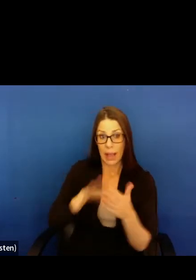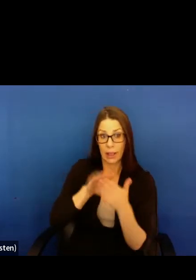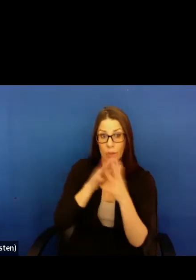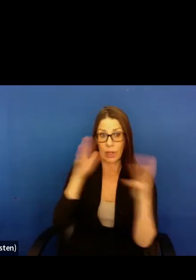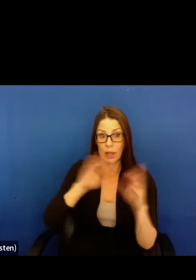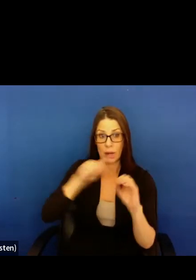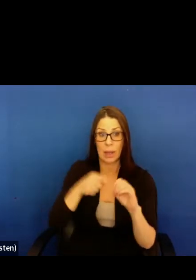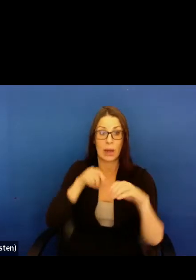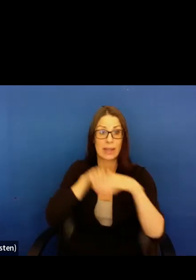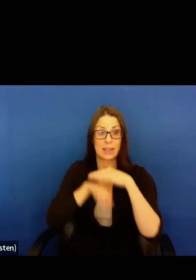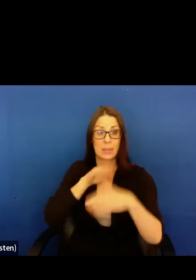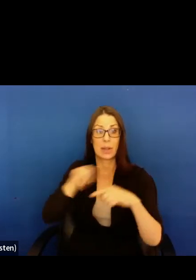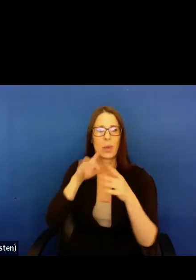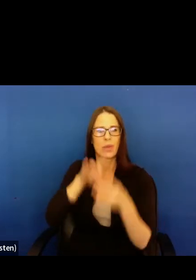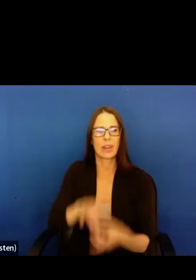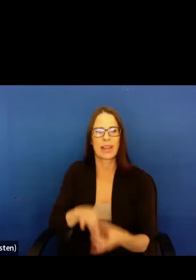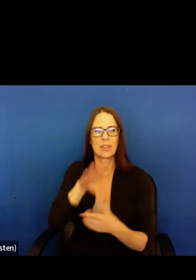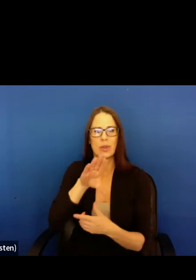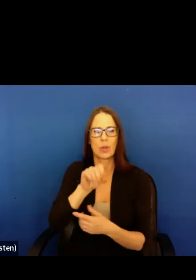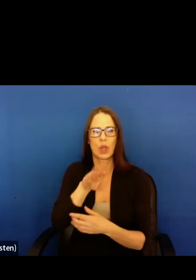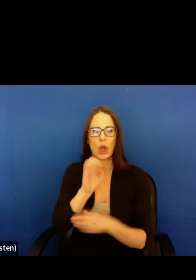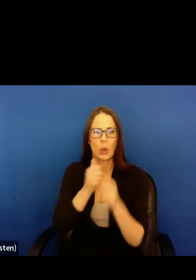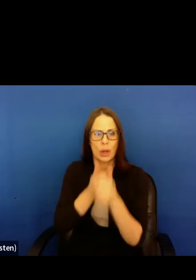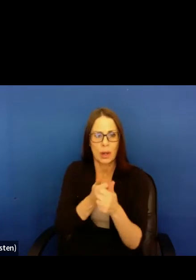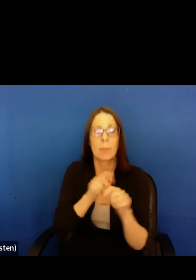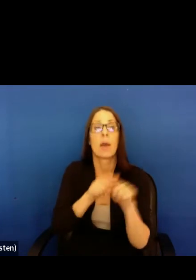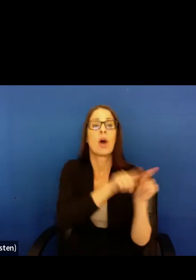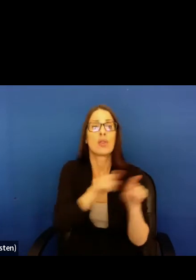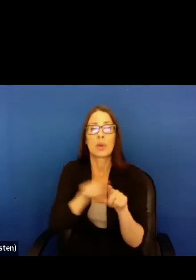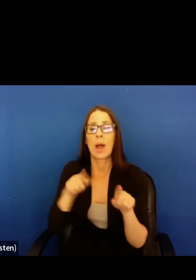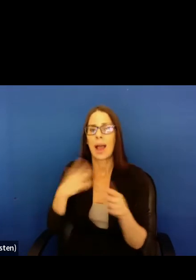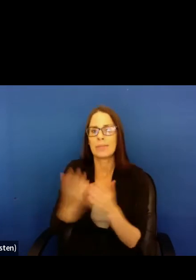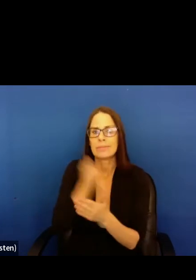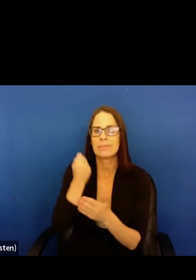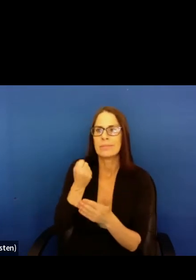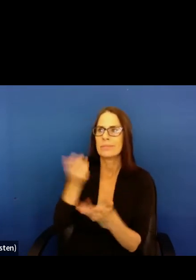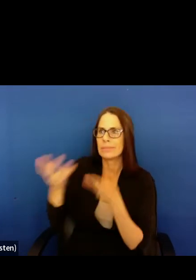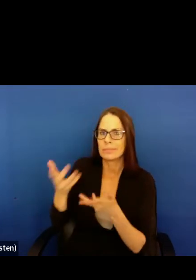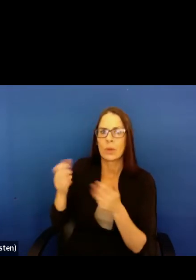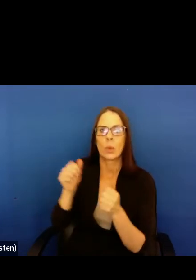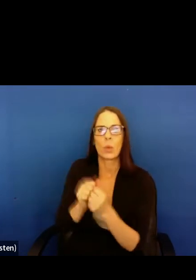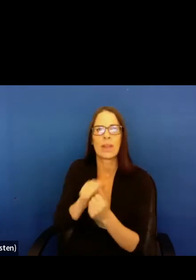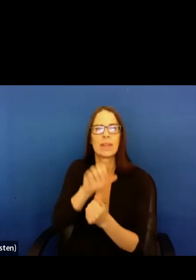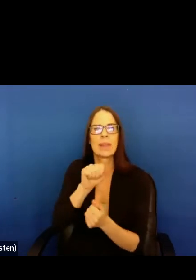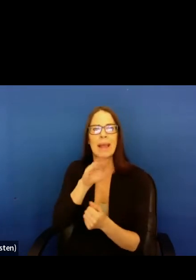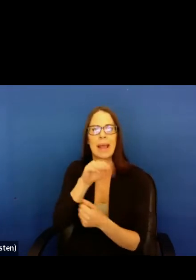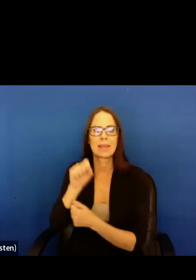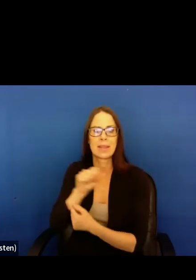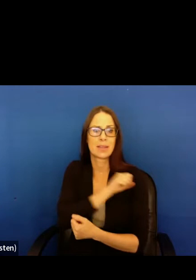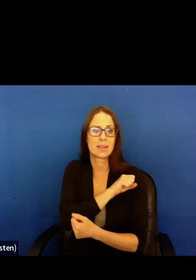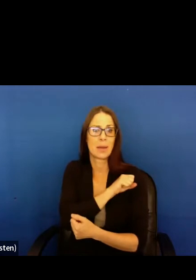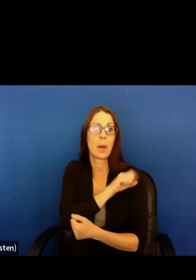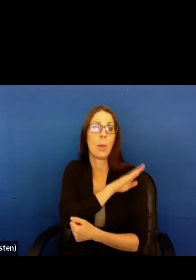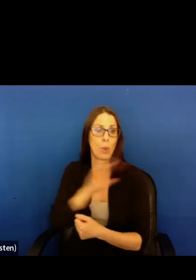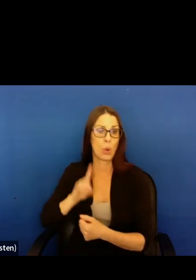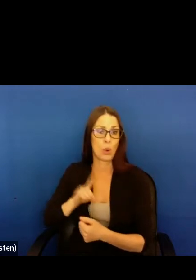requirements, but also I got to interact with the Massachusetts Architectural Access Board quite a bit. And that project